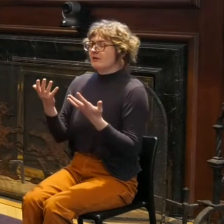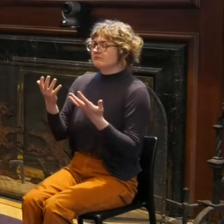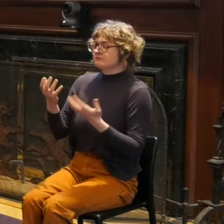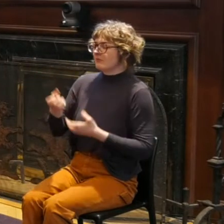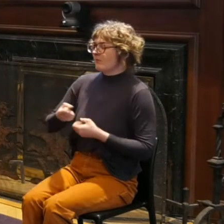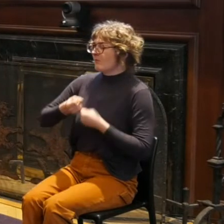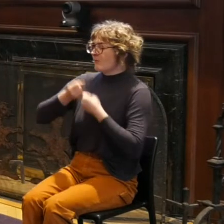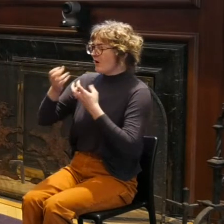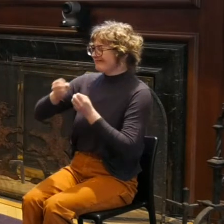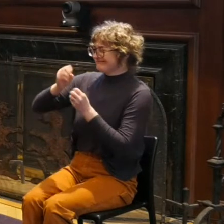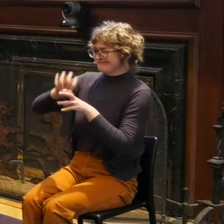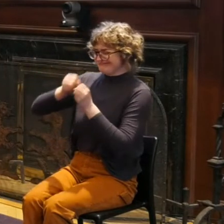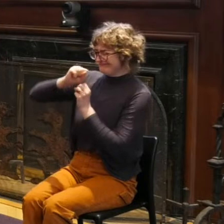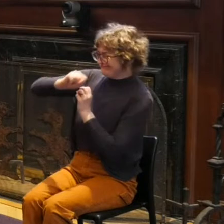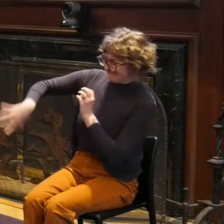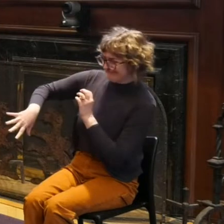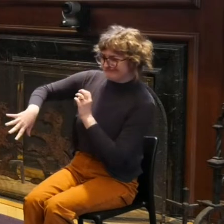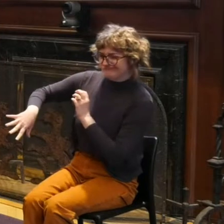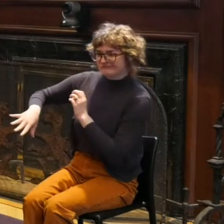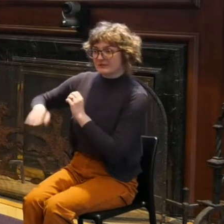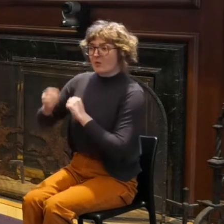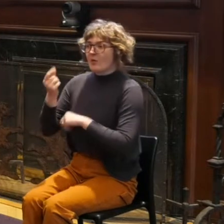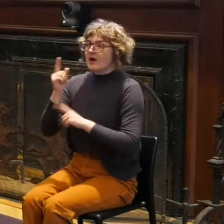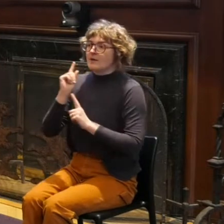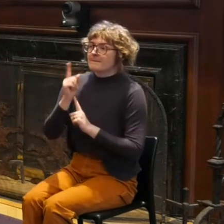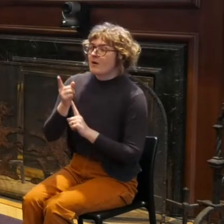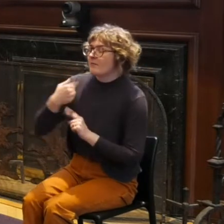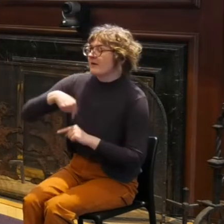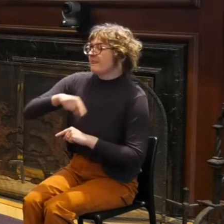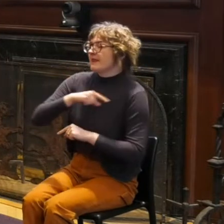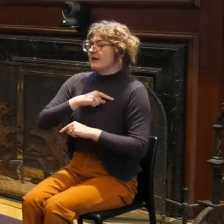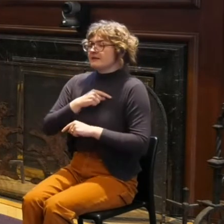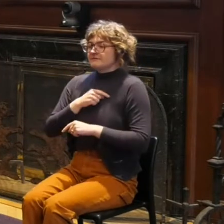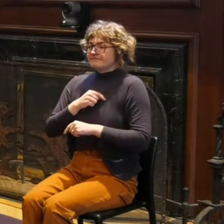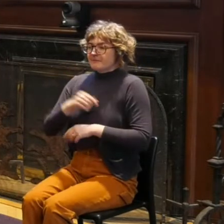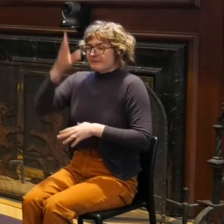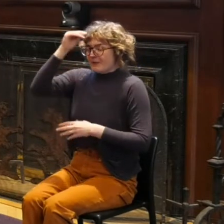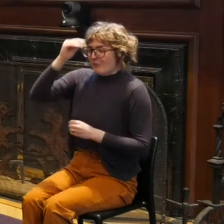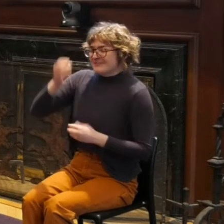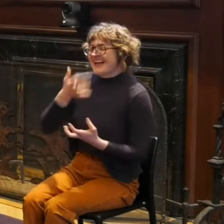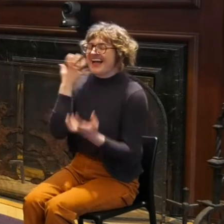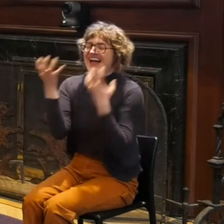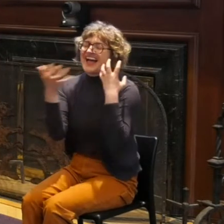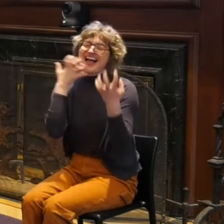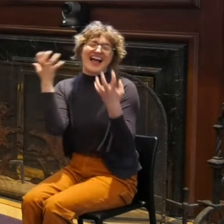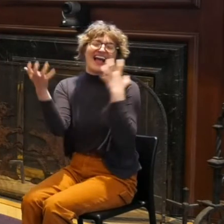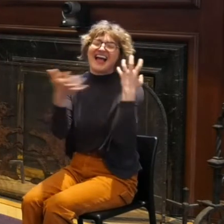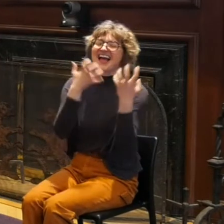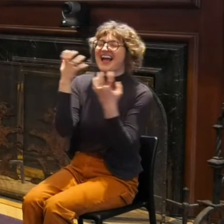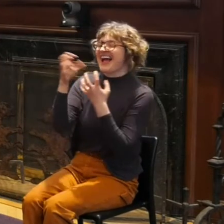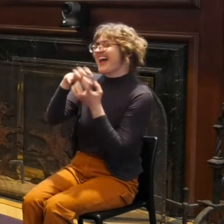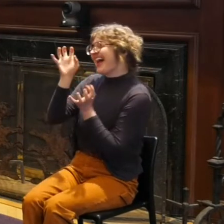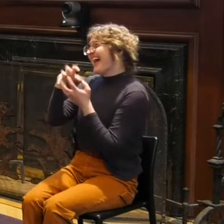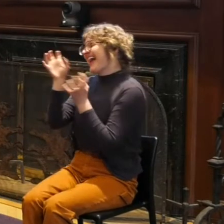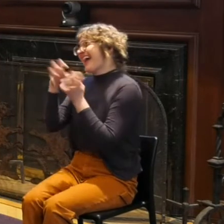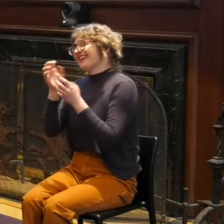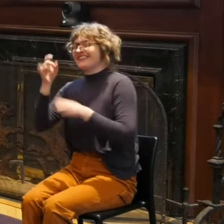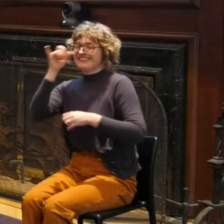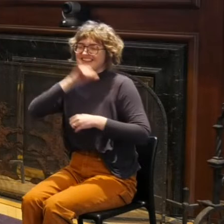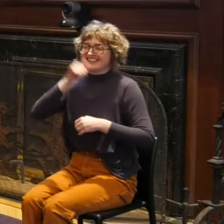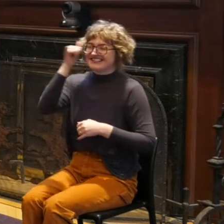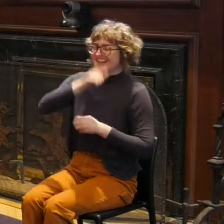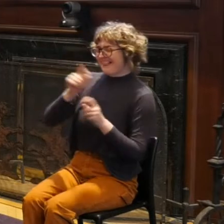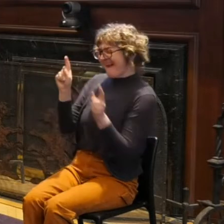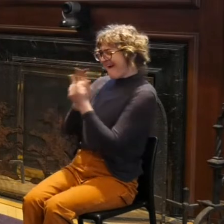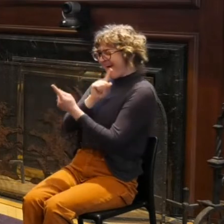away. One moment, these boys are a riot of laughter, shining with silly, colliding with